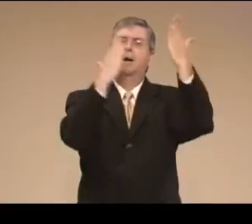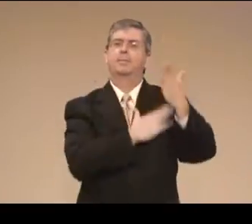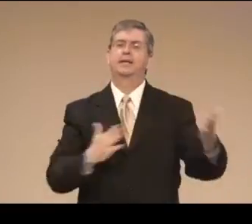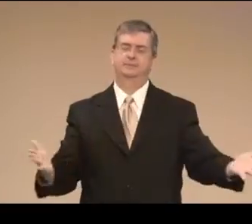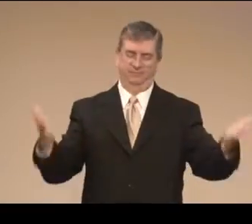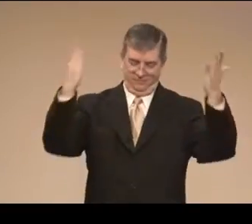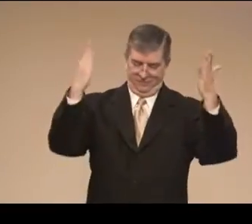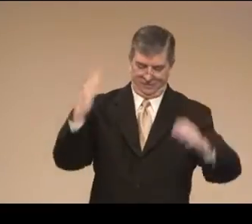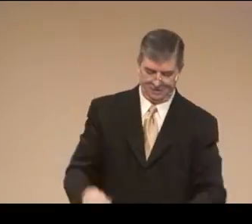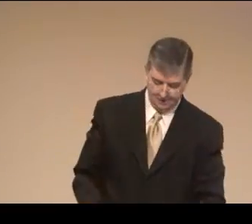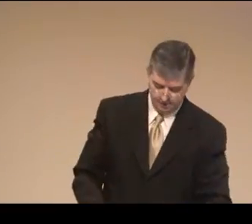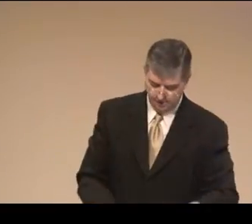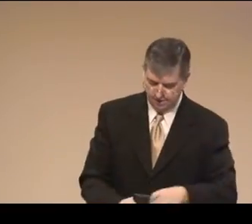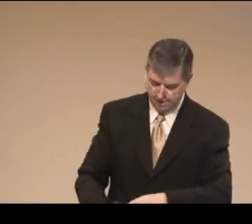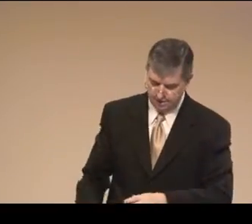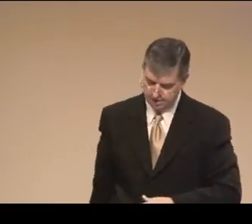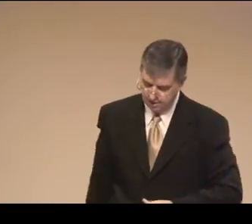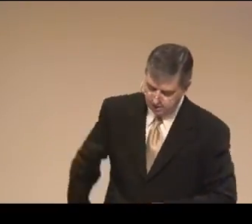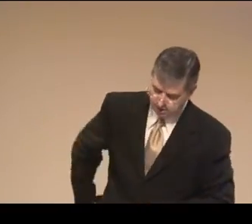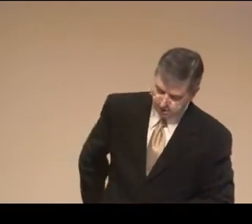I ask you now to please rise.